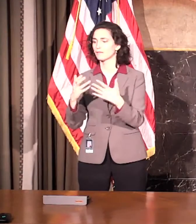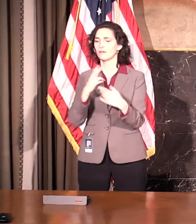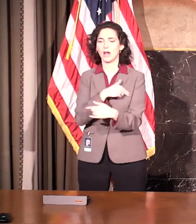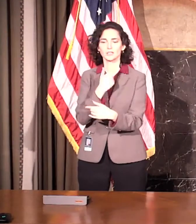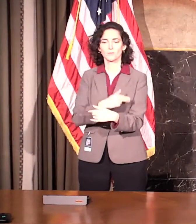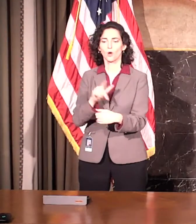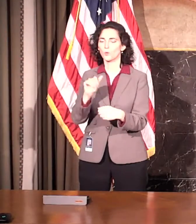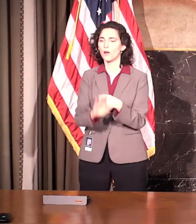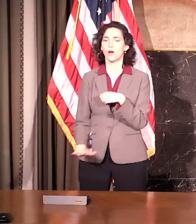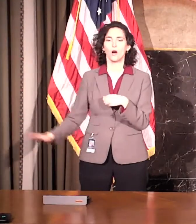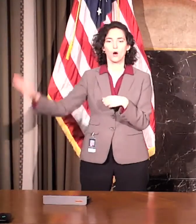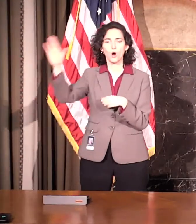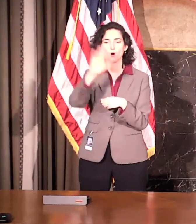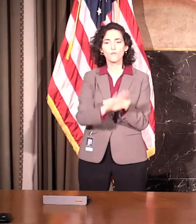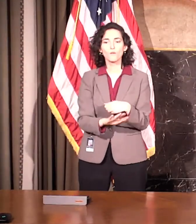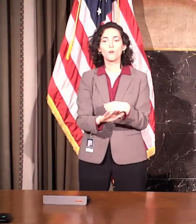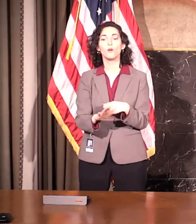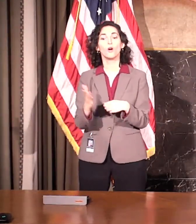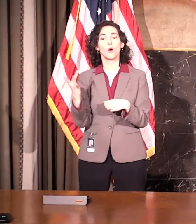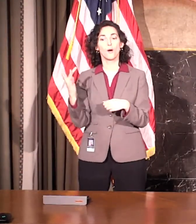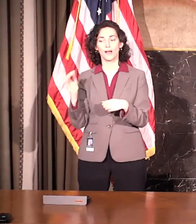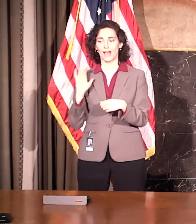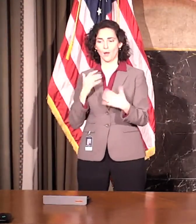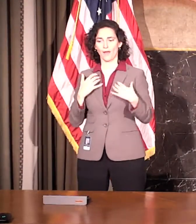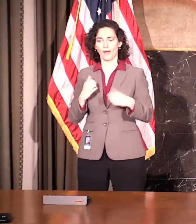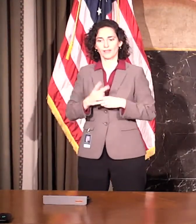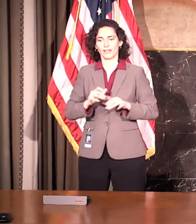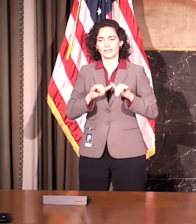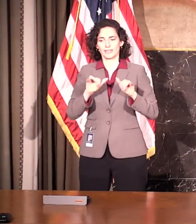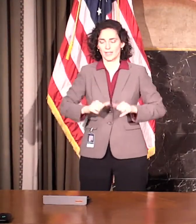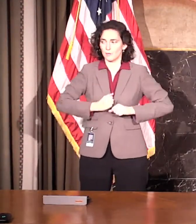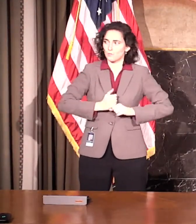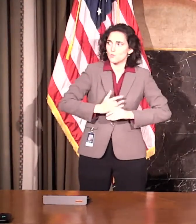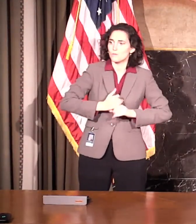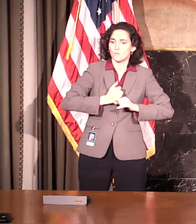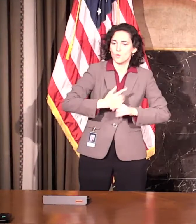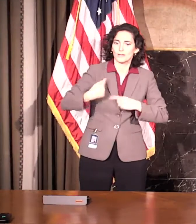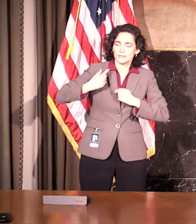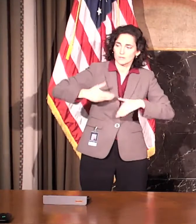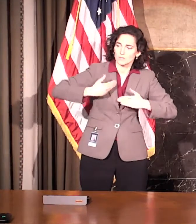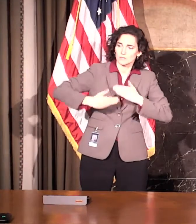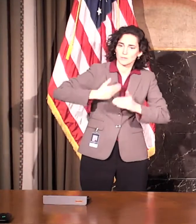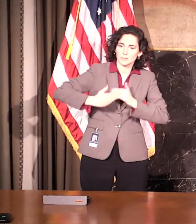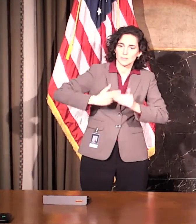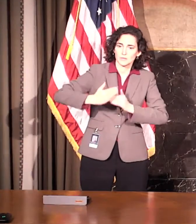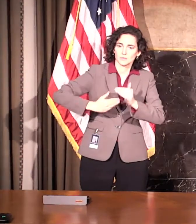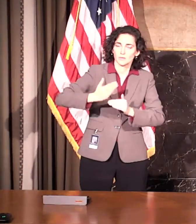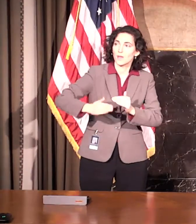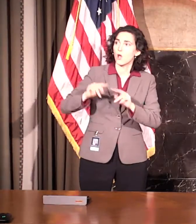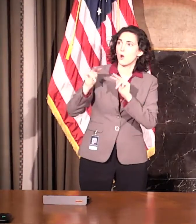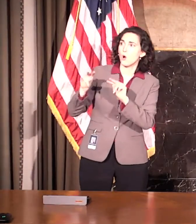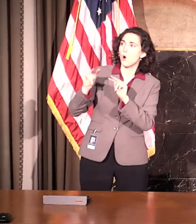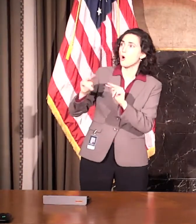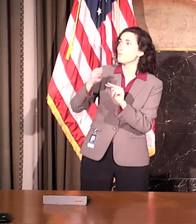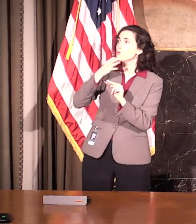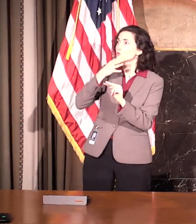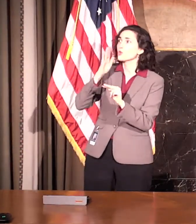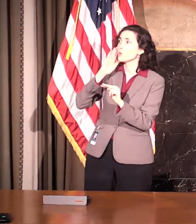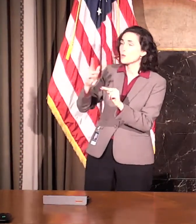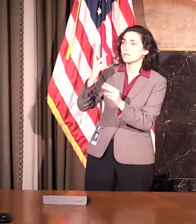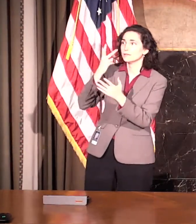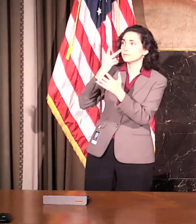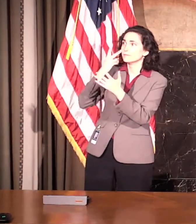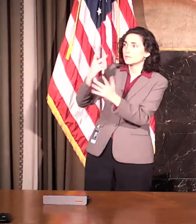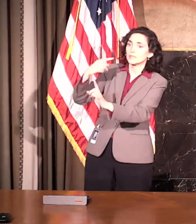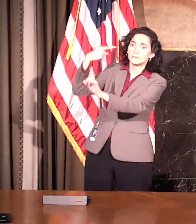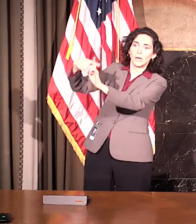our healthcare system has been preparing and hoping, being encouraged that soon we would start to see a light at